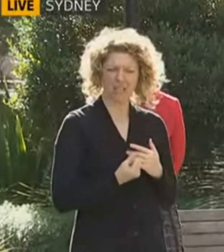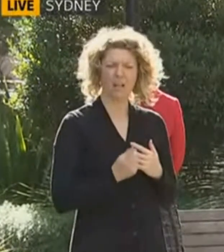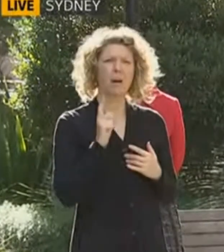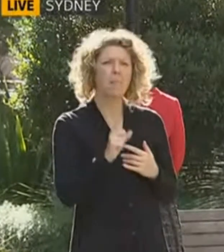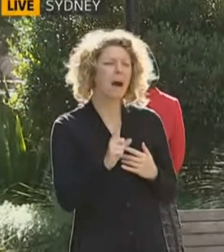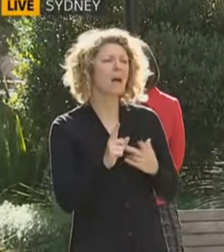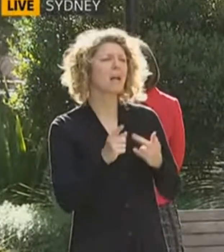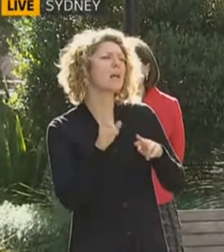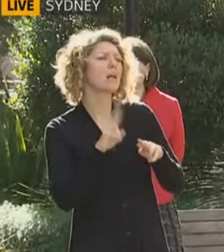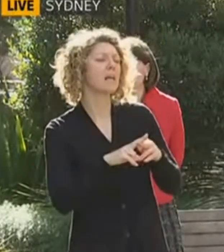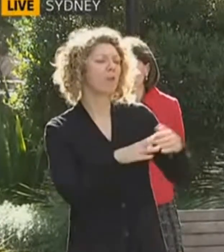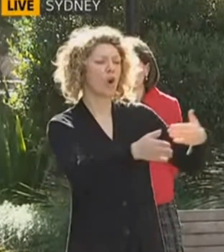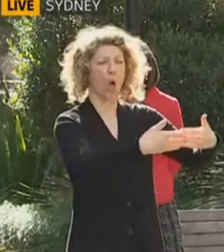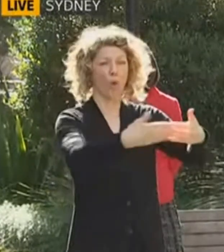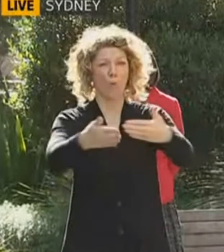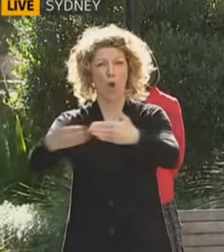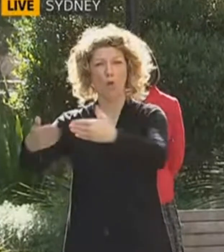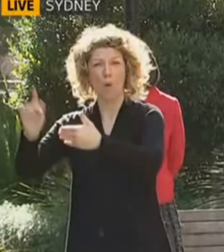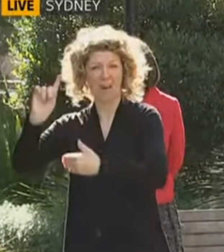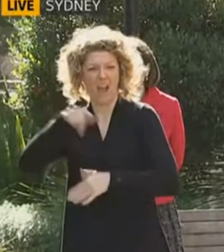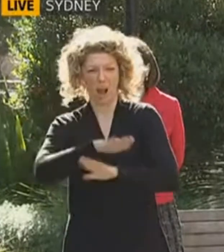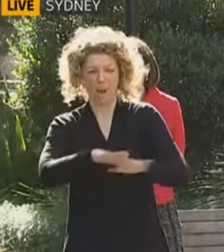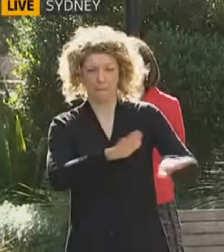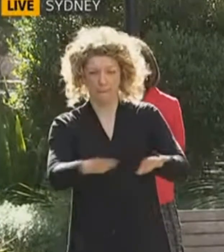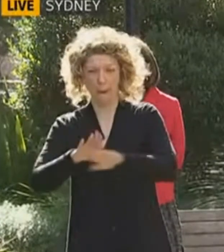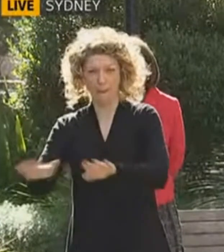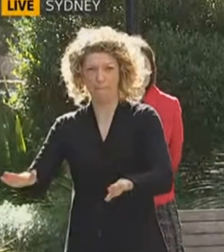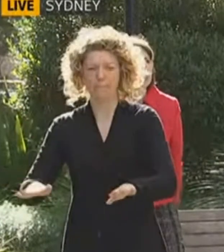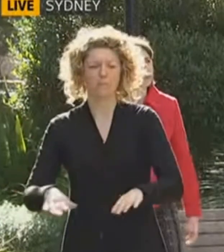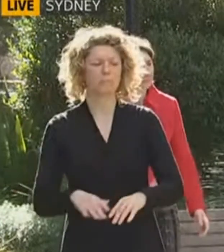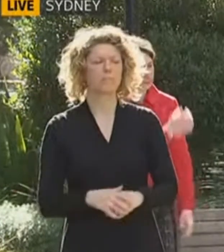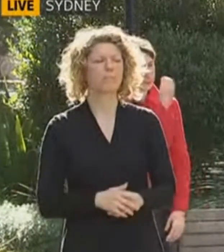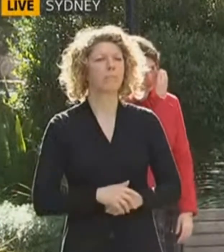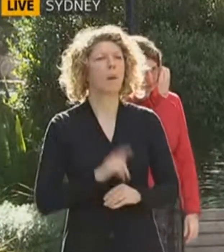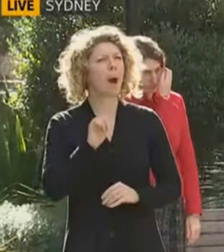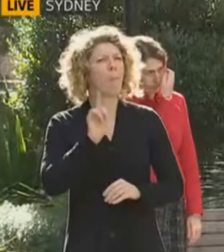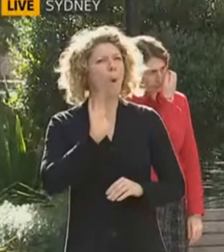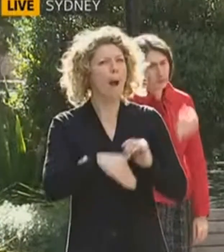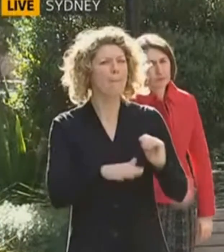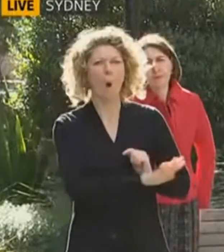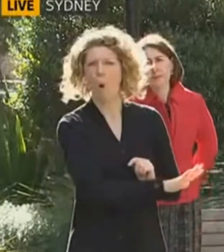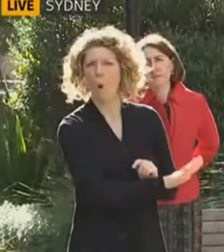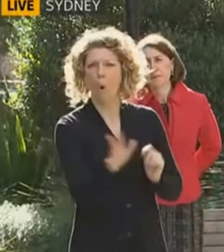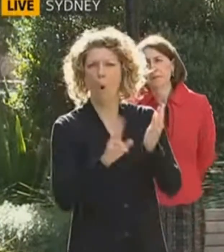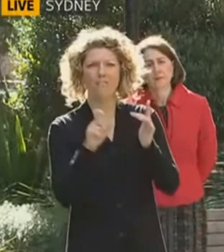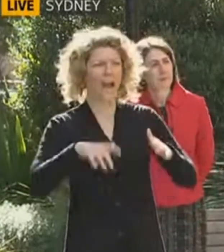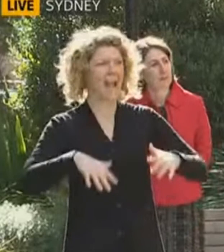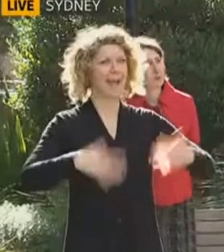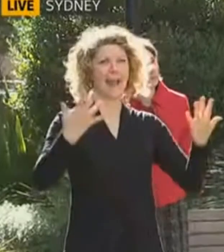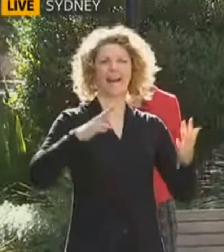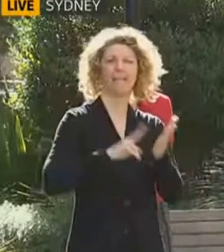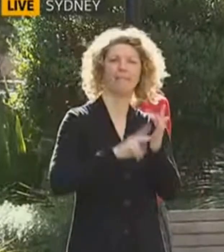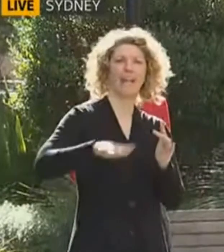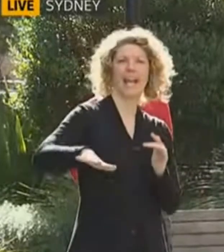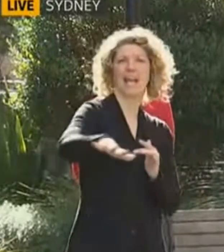the closure is in force to New South Wales residents returning from all parts of Victoria? Look, yes, it will. And if you cast